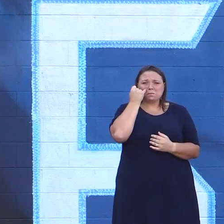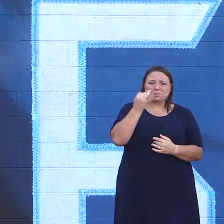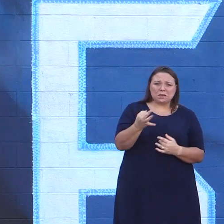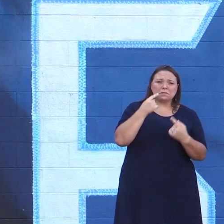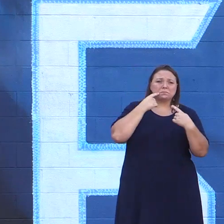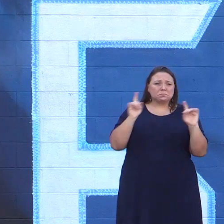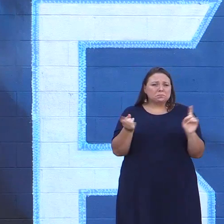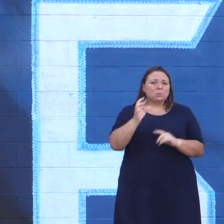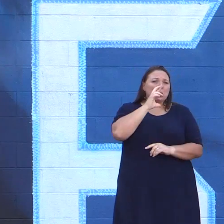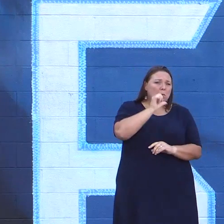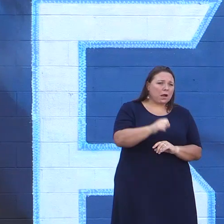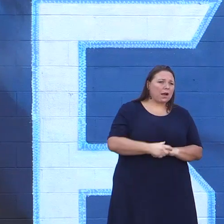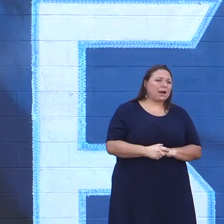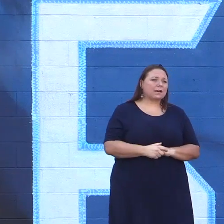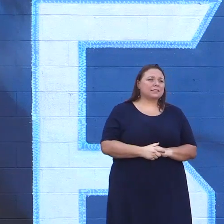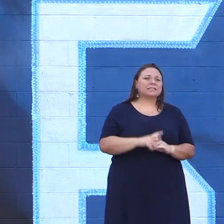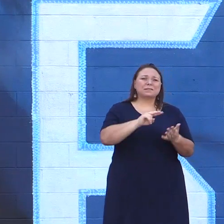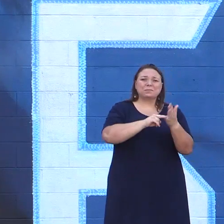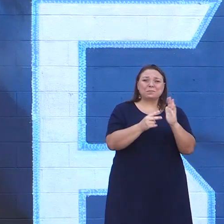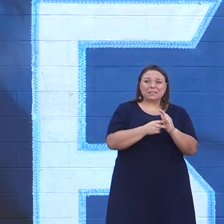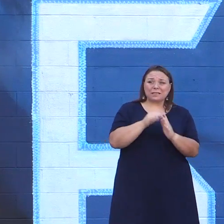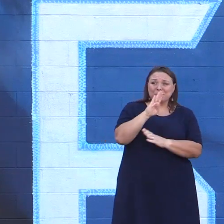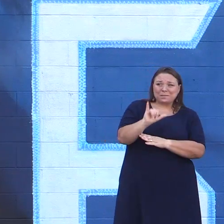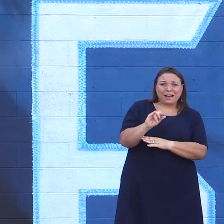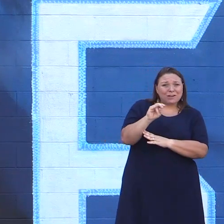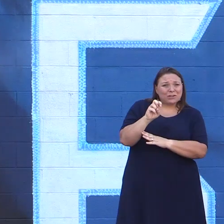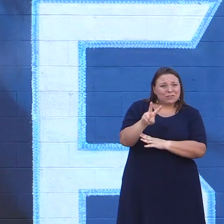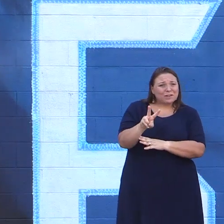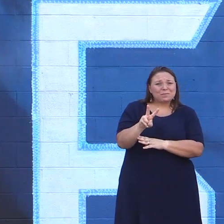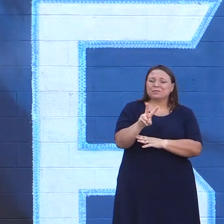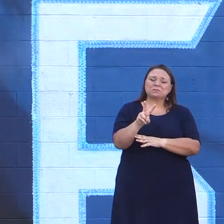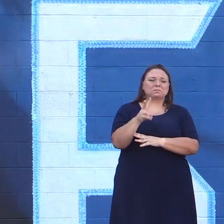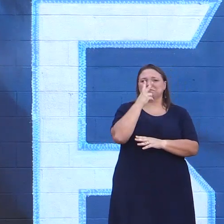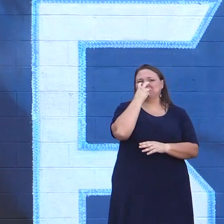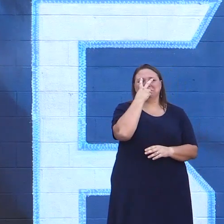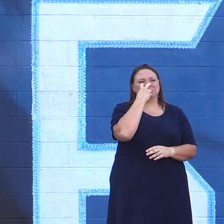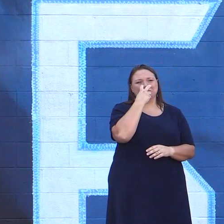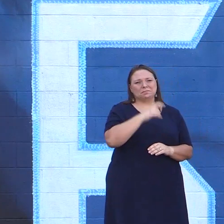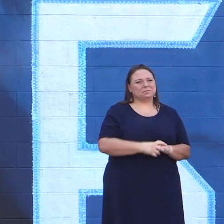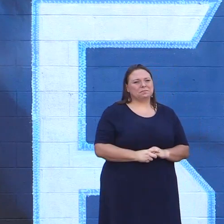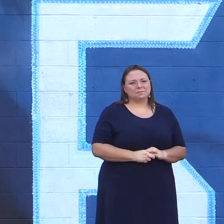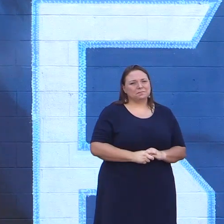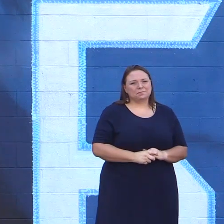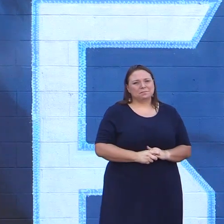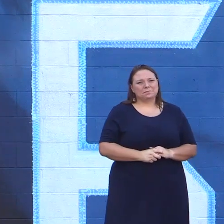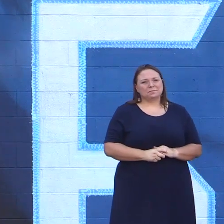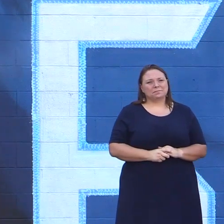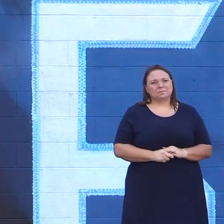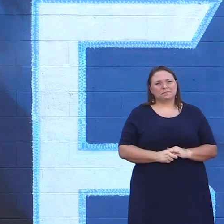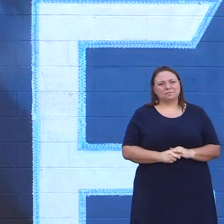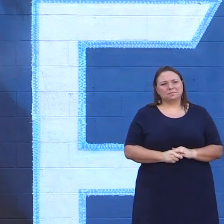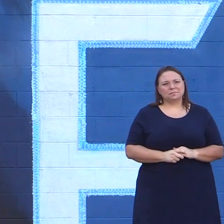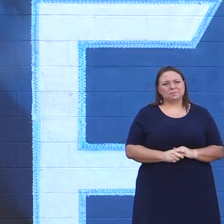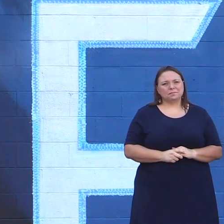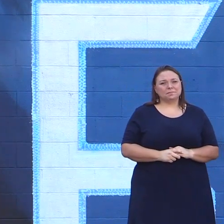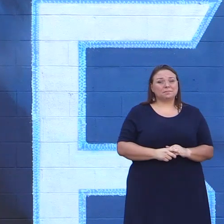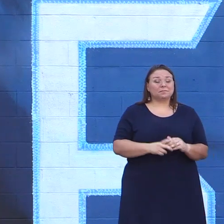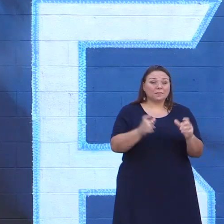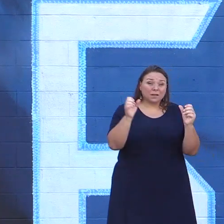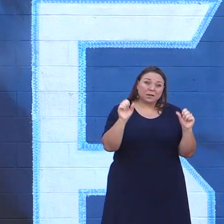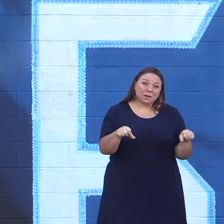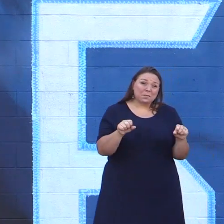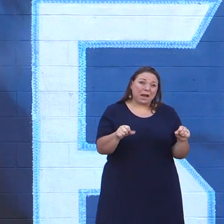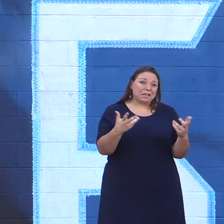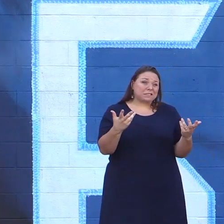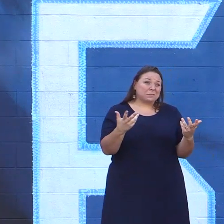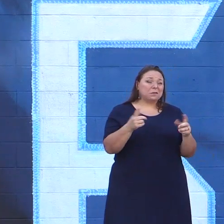vaccinees have been protected, it's highly unlikely that all of that can happen between now and early November. It's possible,